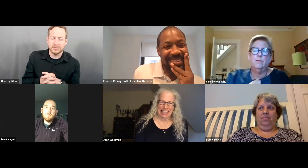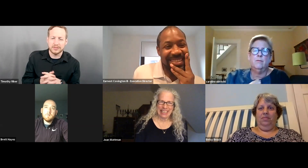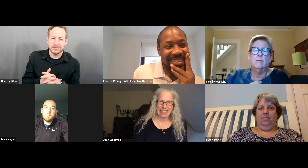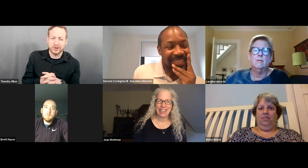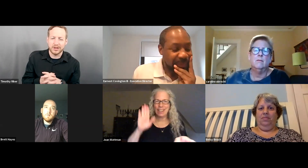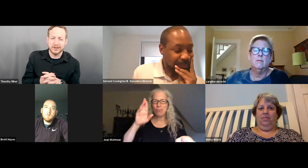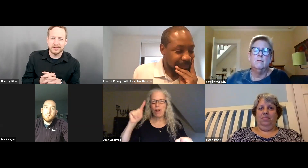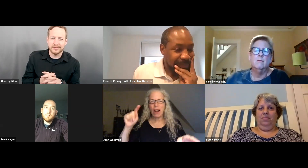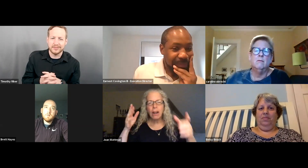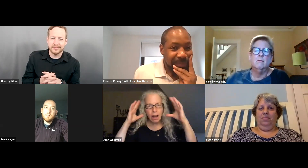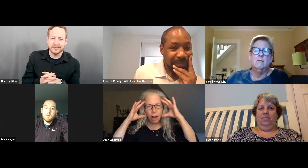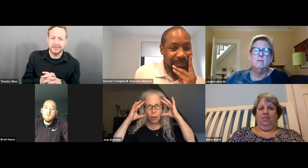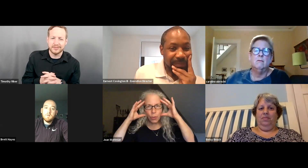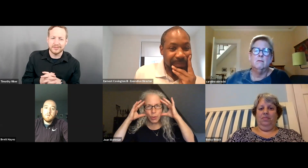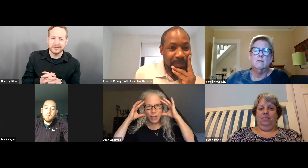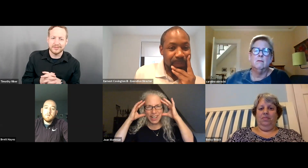Uh,